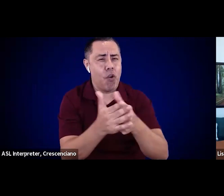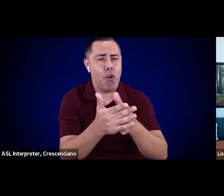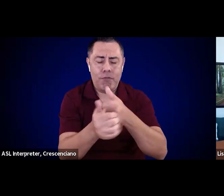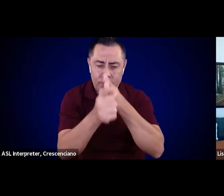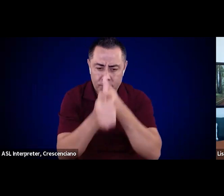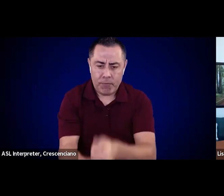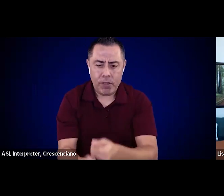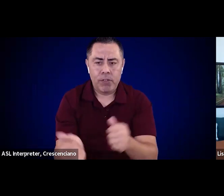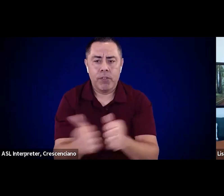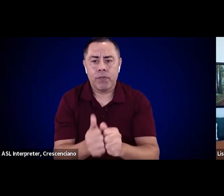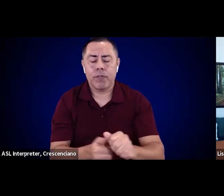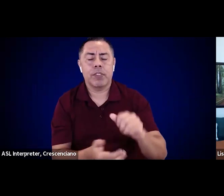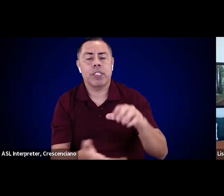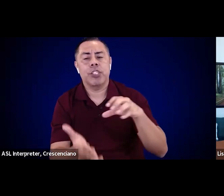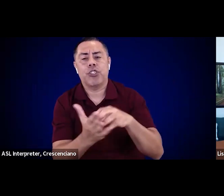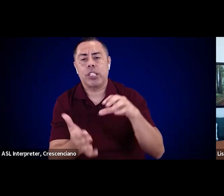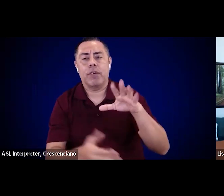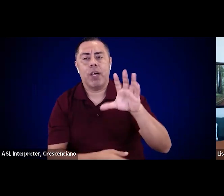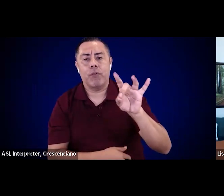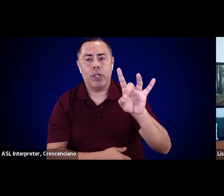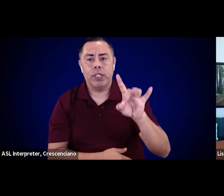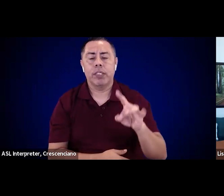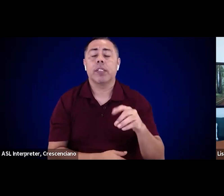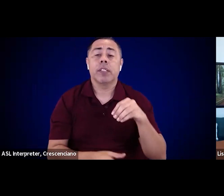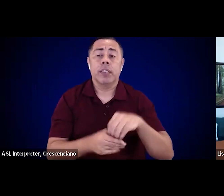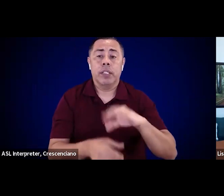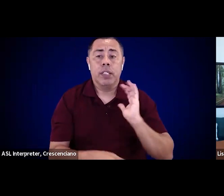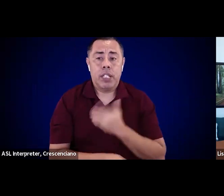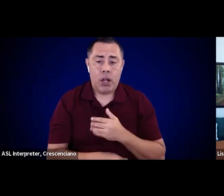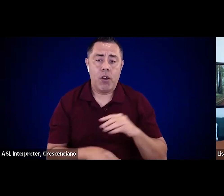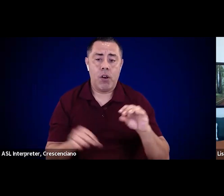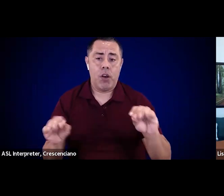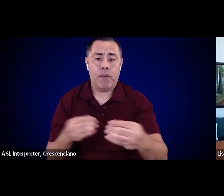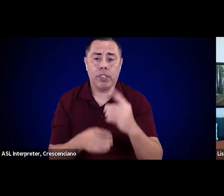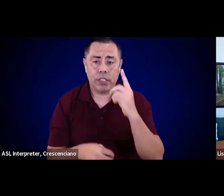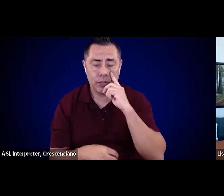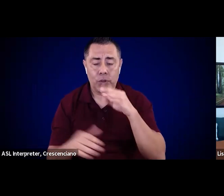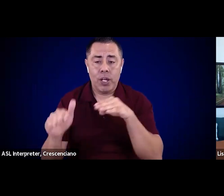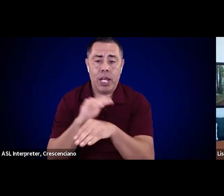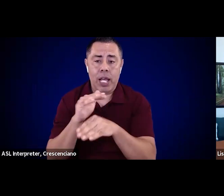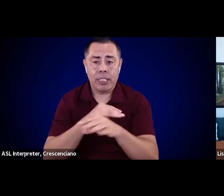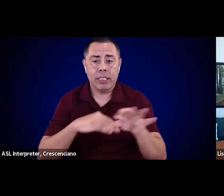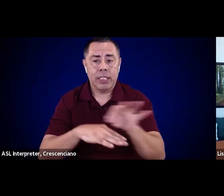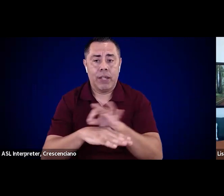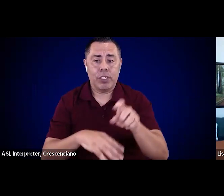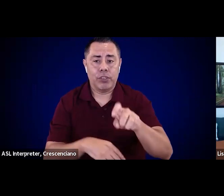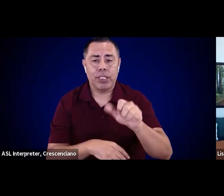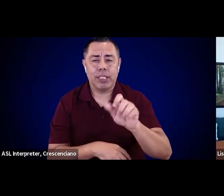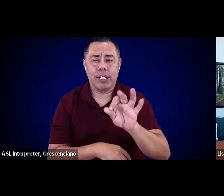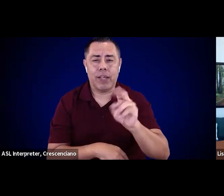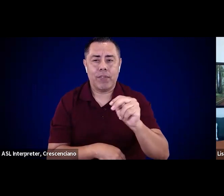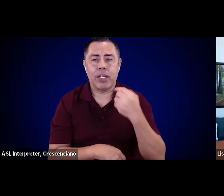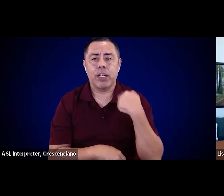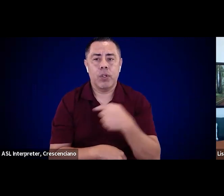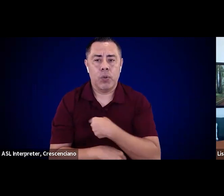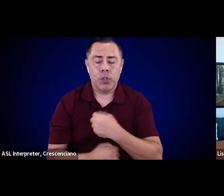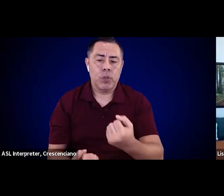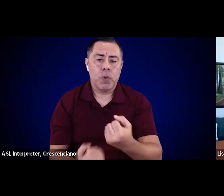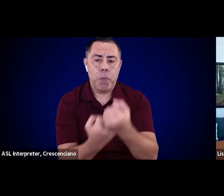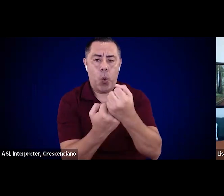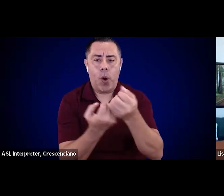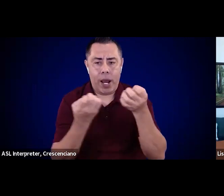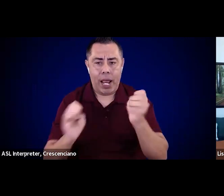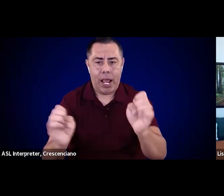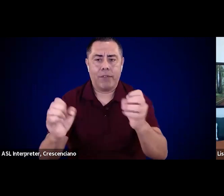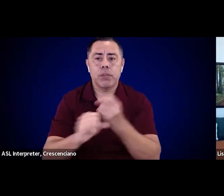and Functional Needs, we provide subject matter experts to support the effort and to make sure that there is a voice from the community